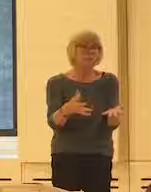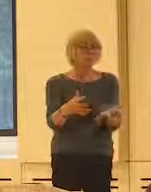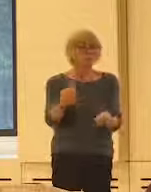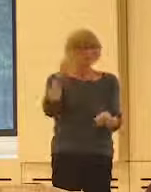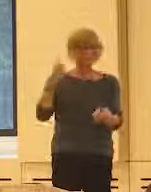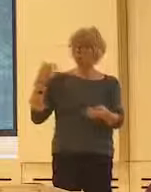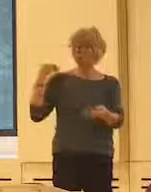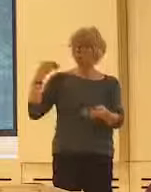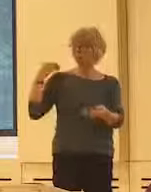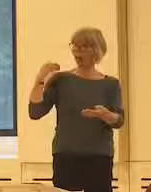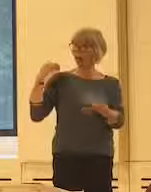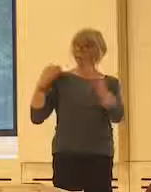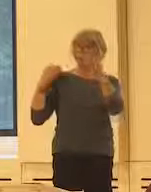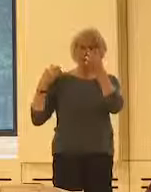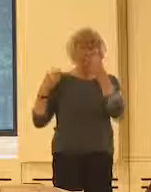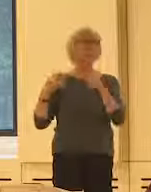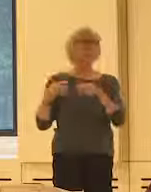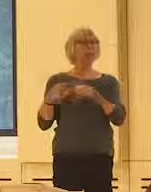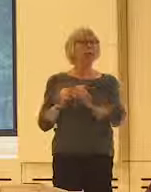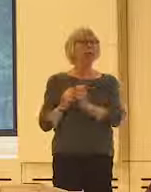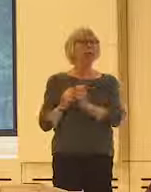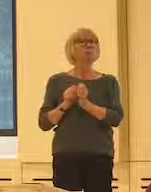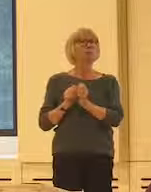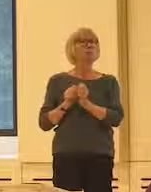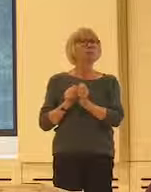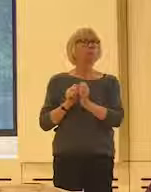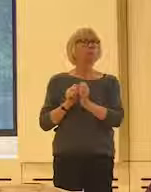down. So recently,